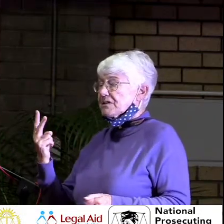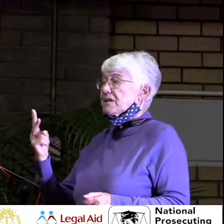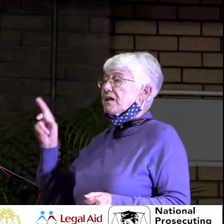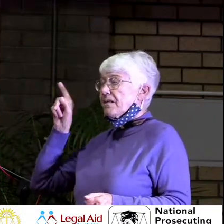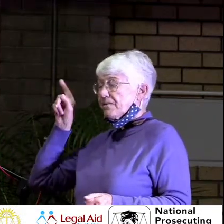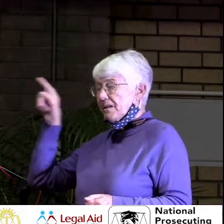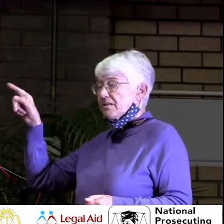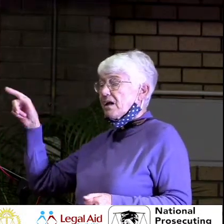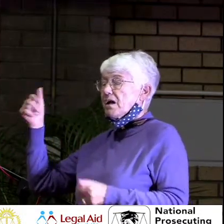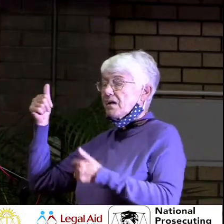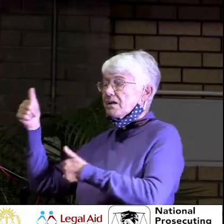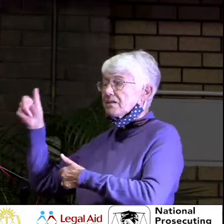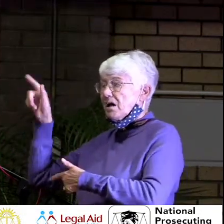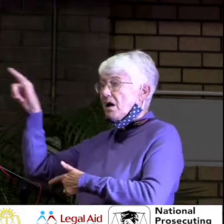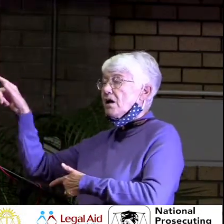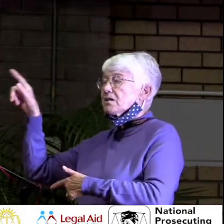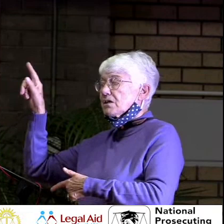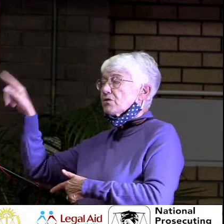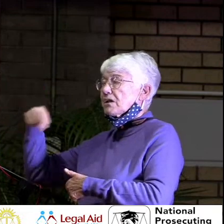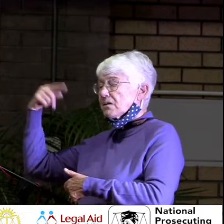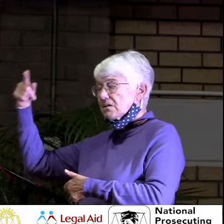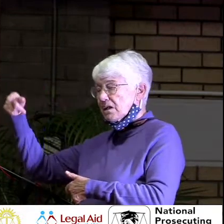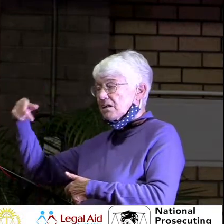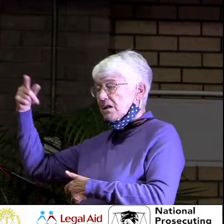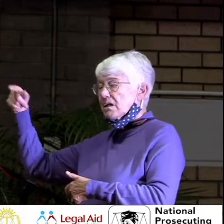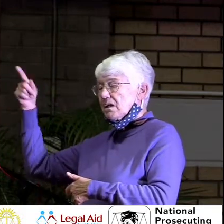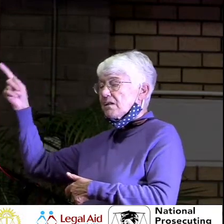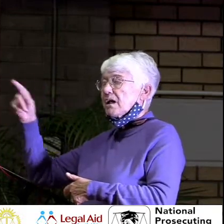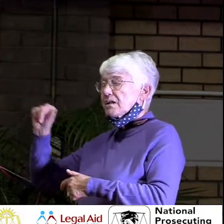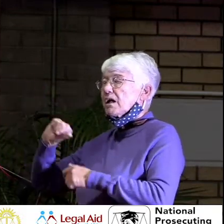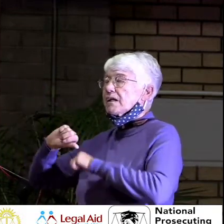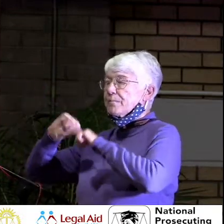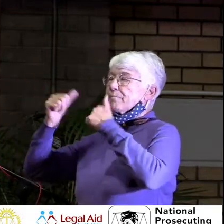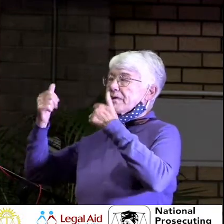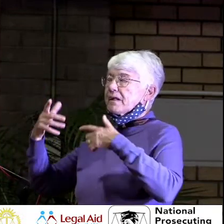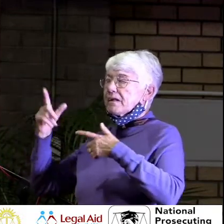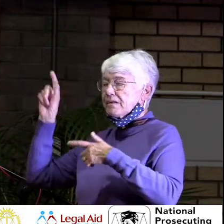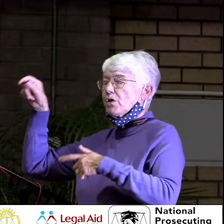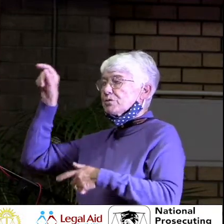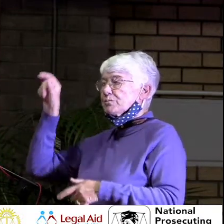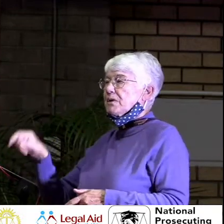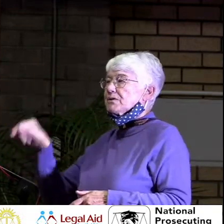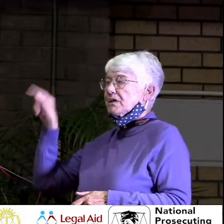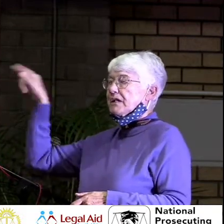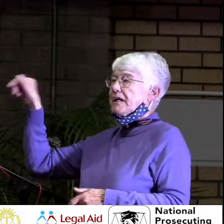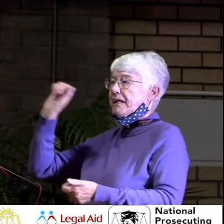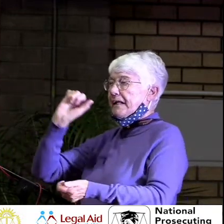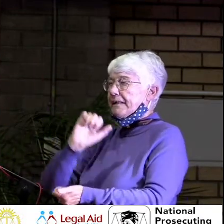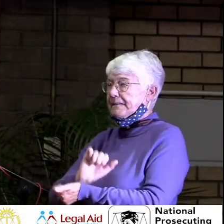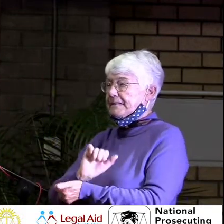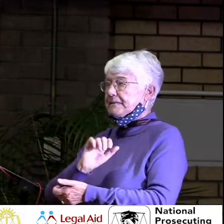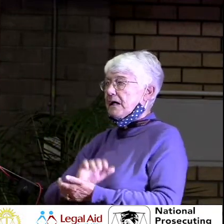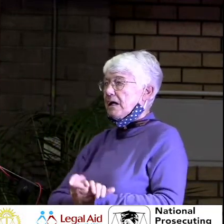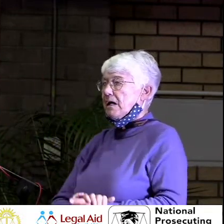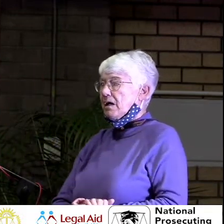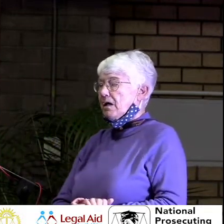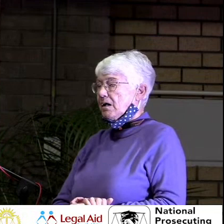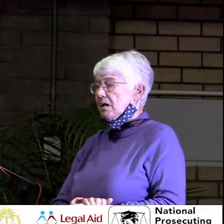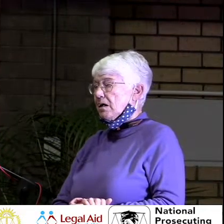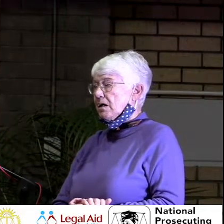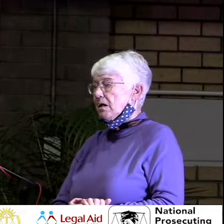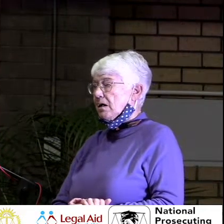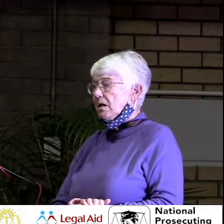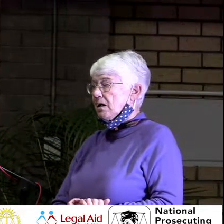and stop the scourge of gender-based violence within our facilities as well. Right, then there is